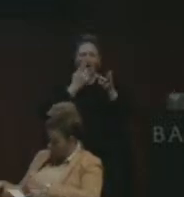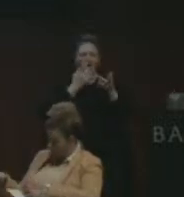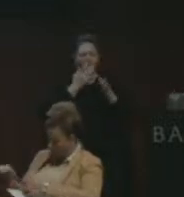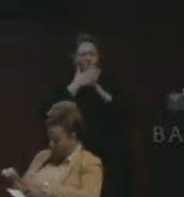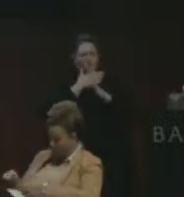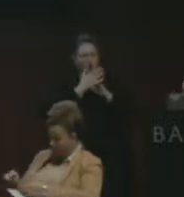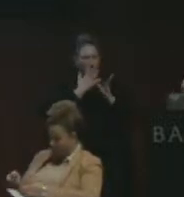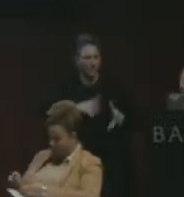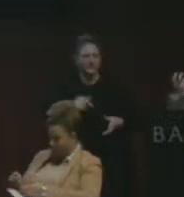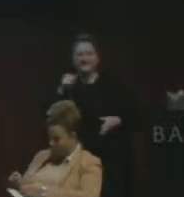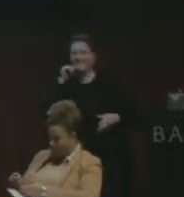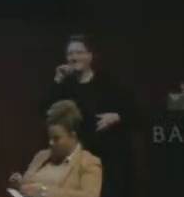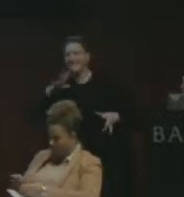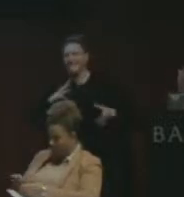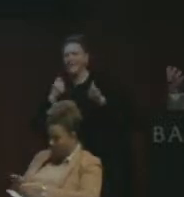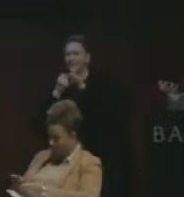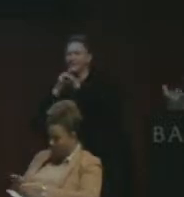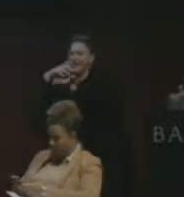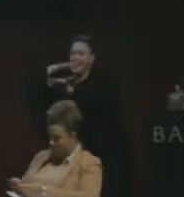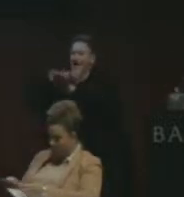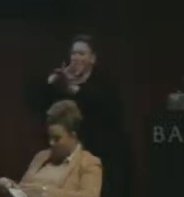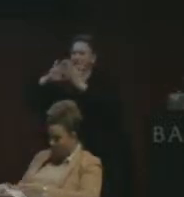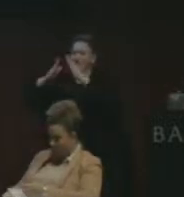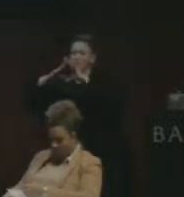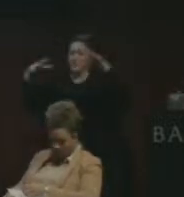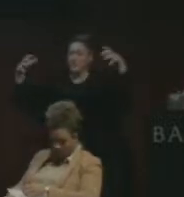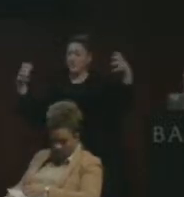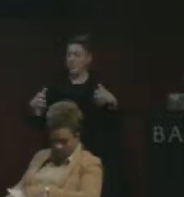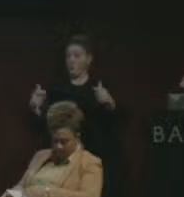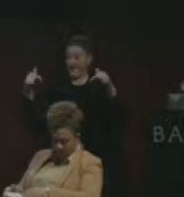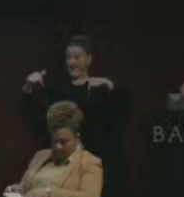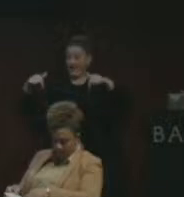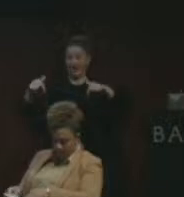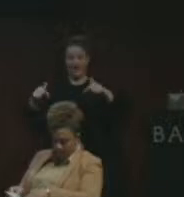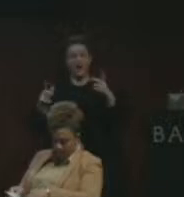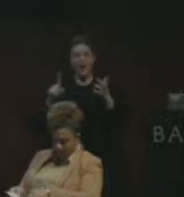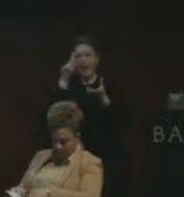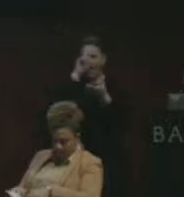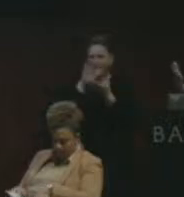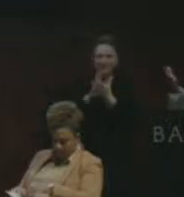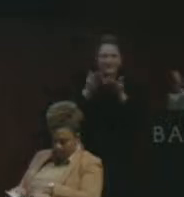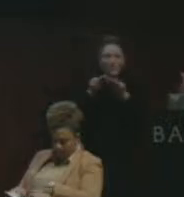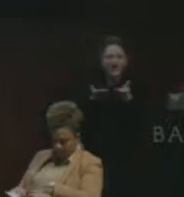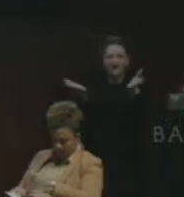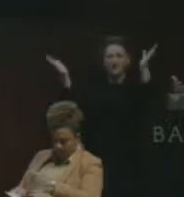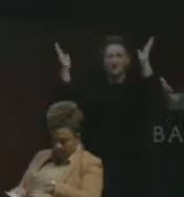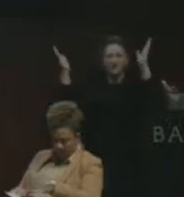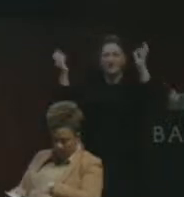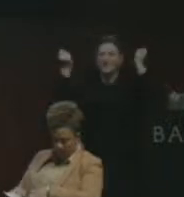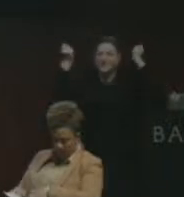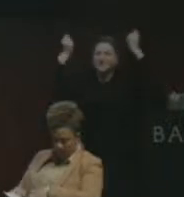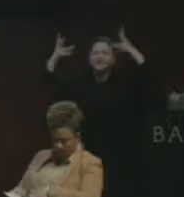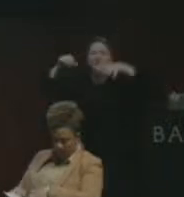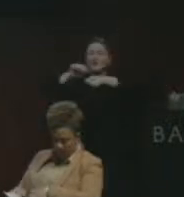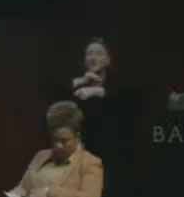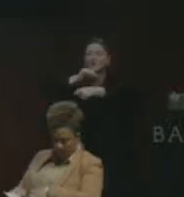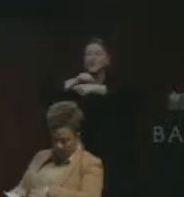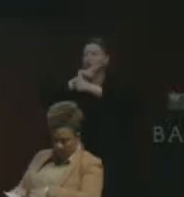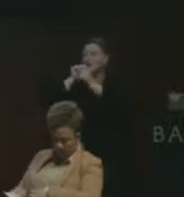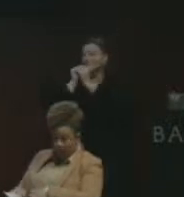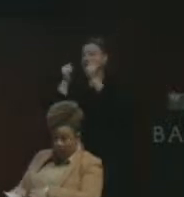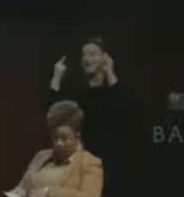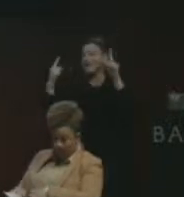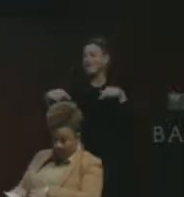feminist academic communities and what we have formed here, I believe we can carry that because so many of us have worked together over the course